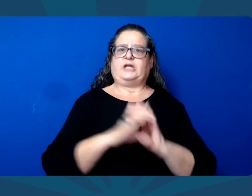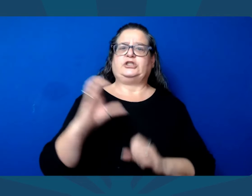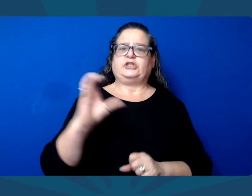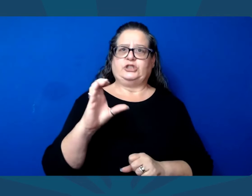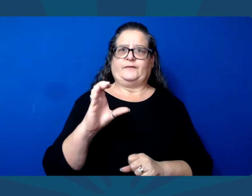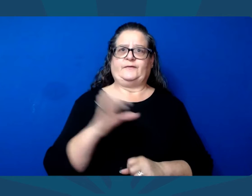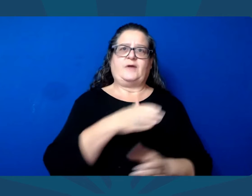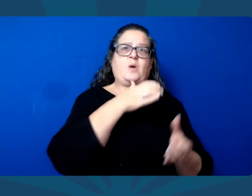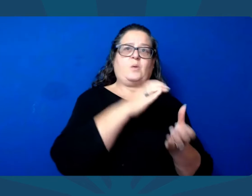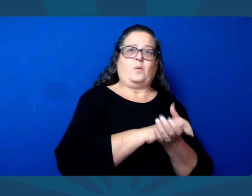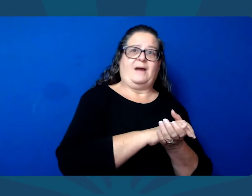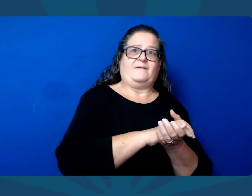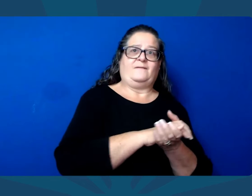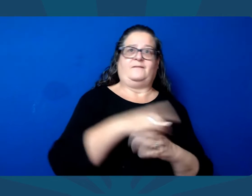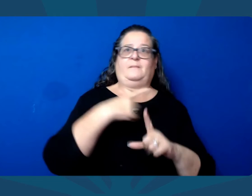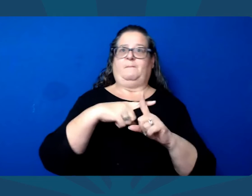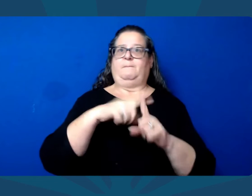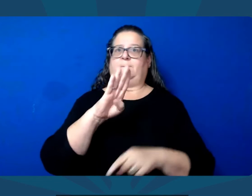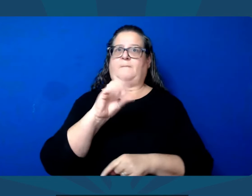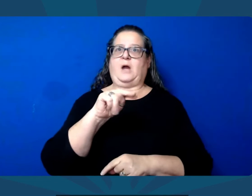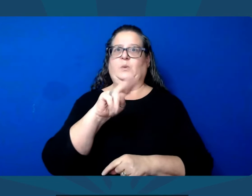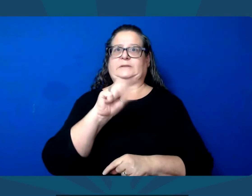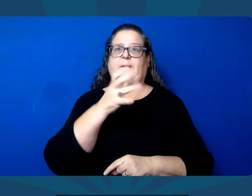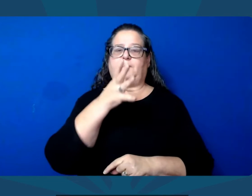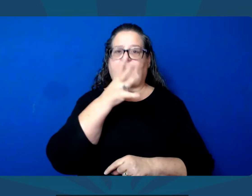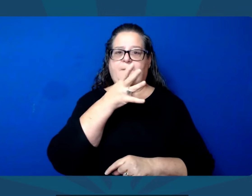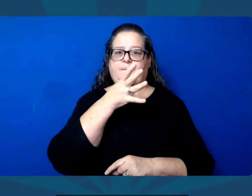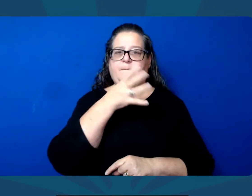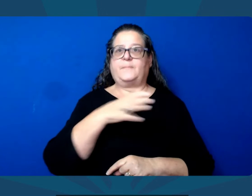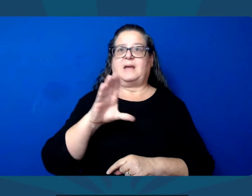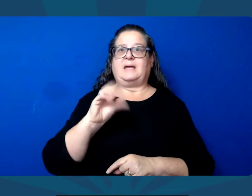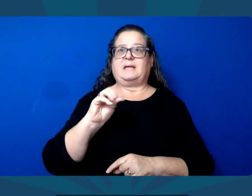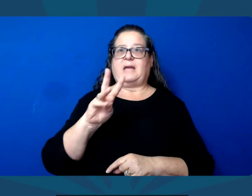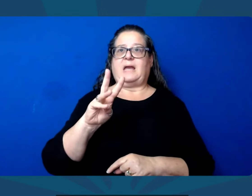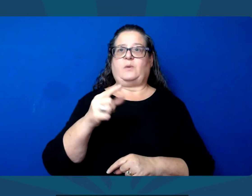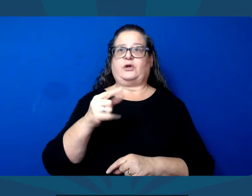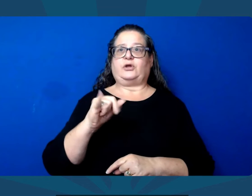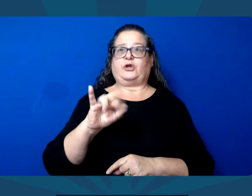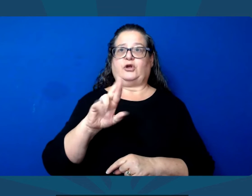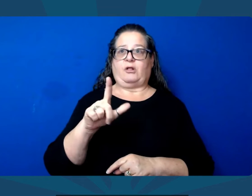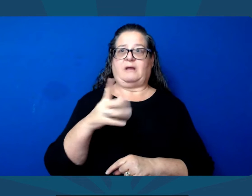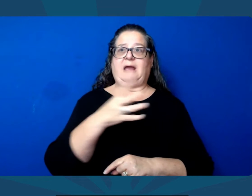I'm a true constitutional conservative, wife, bonus mom,